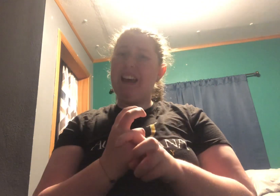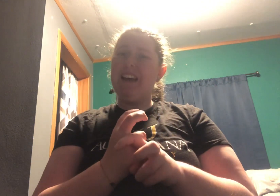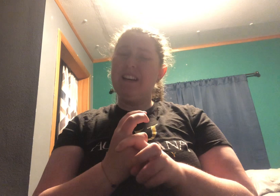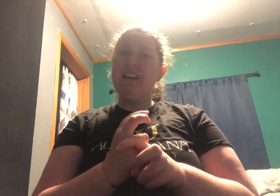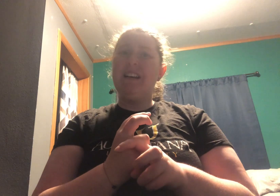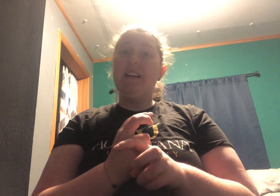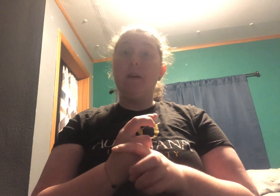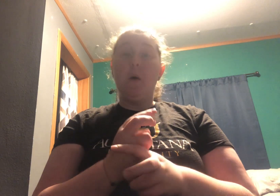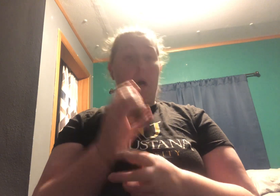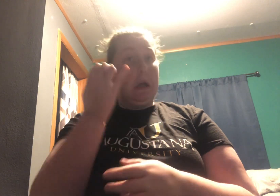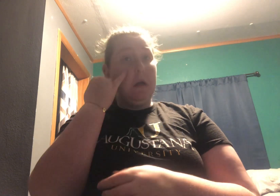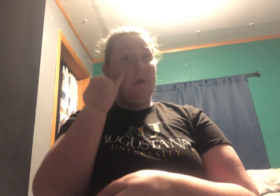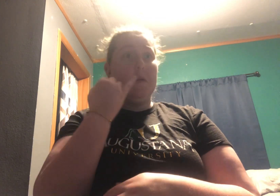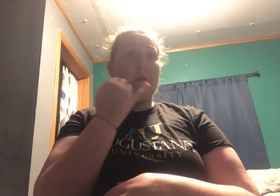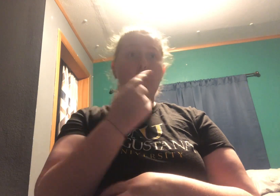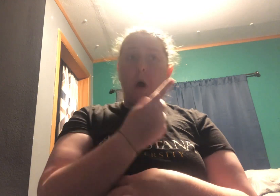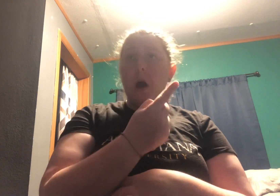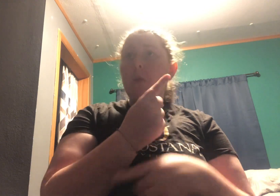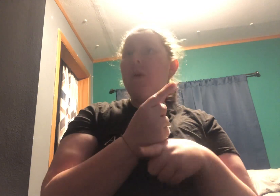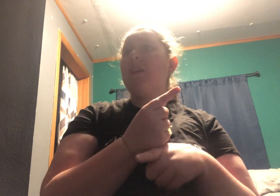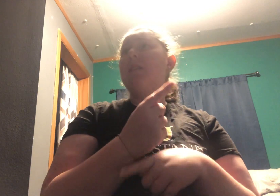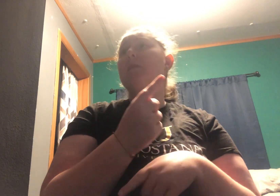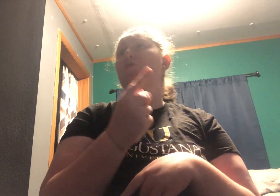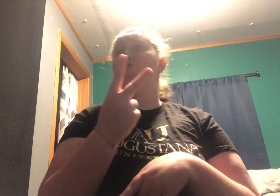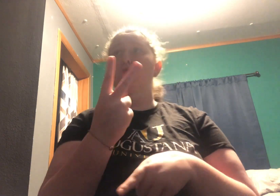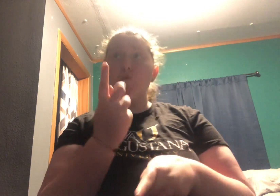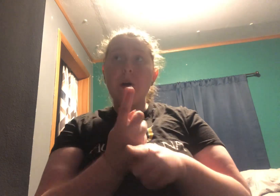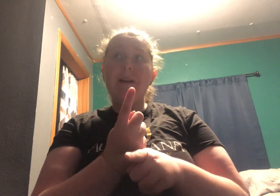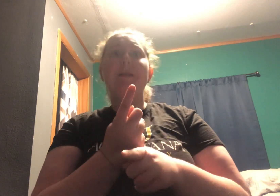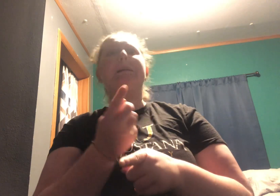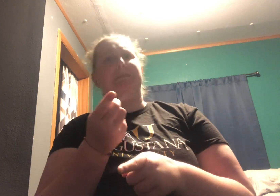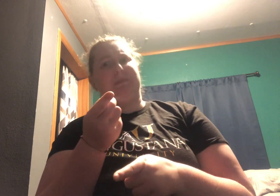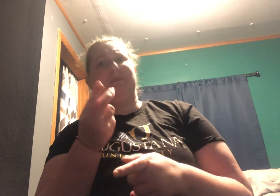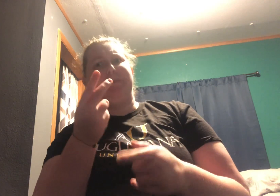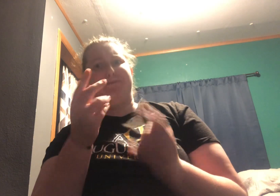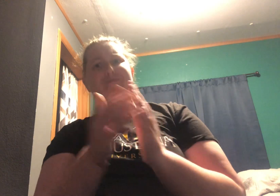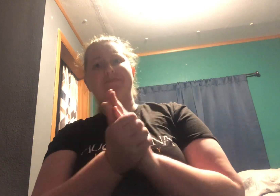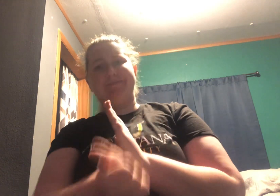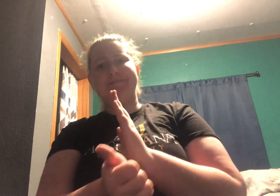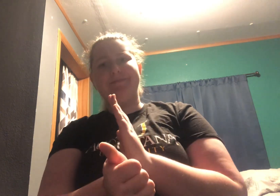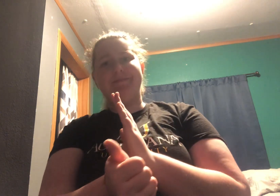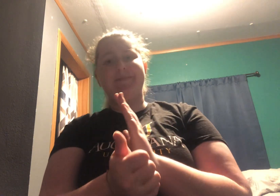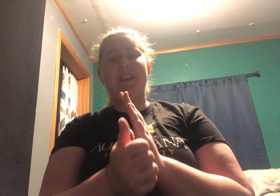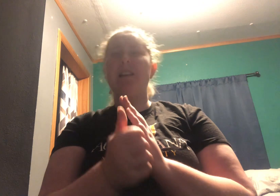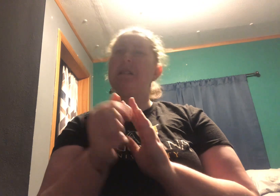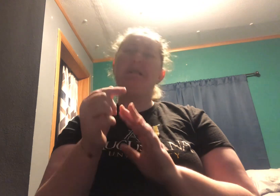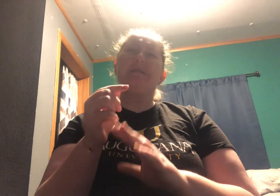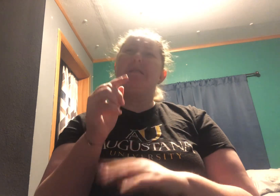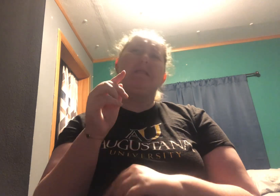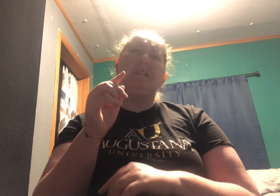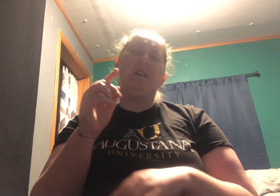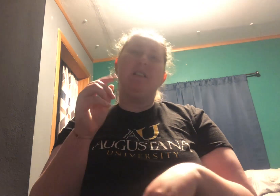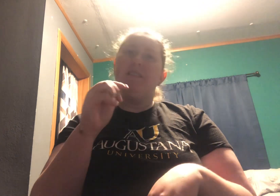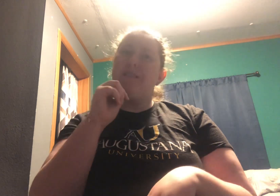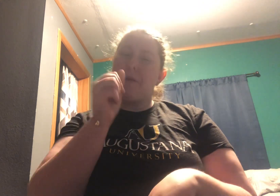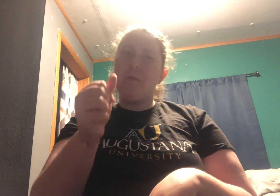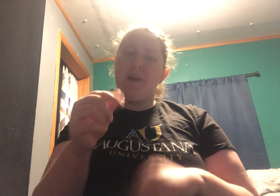one or two right, you're doing pretty good, okay? So don't be too hard on yourself. I think even most native English speakers